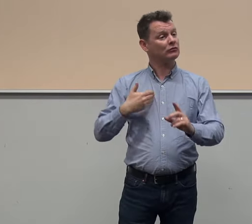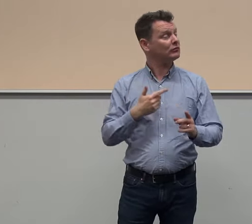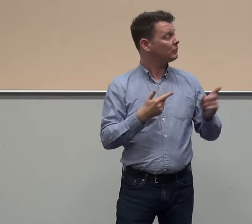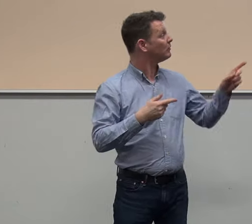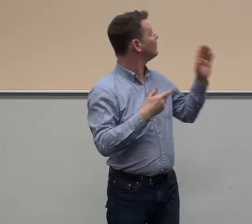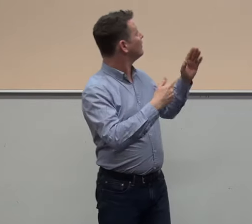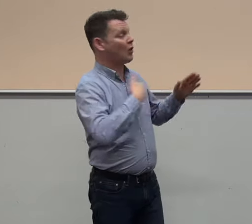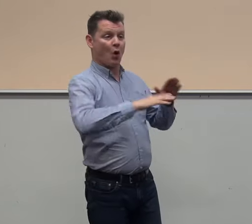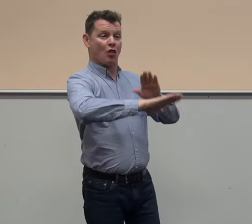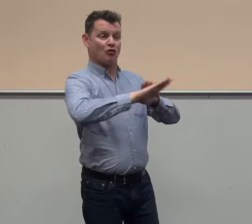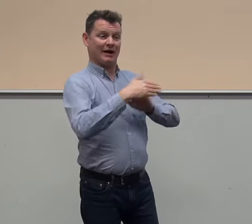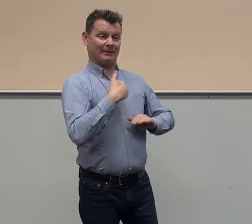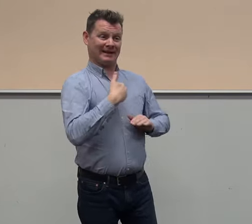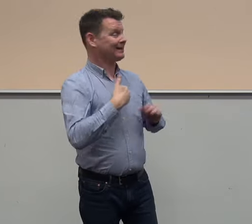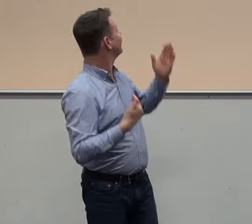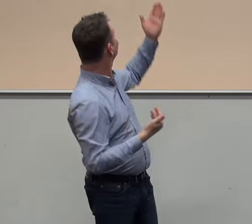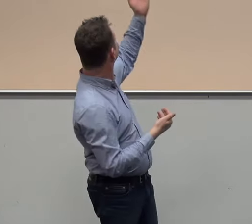me on your right with Laurence Olivier.